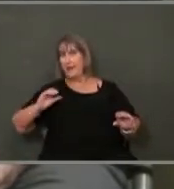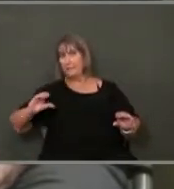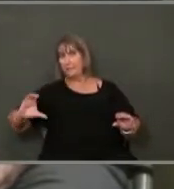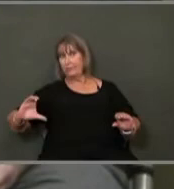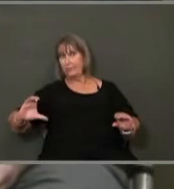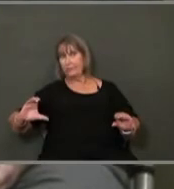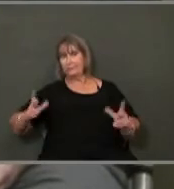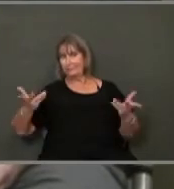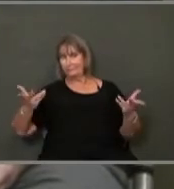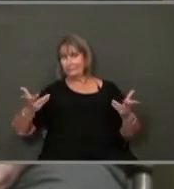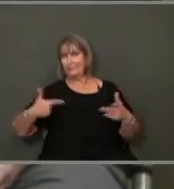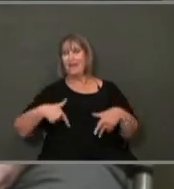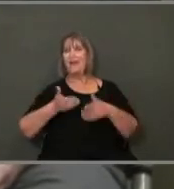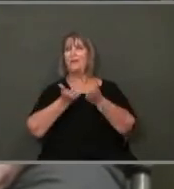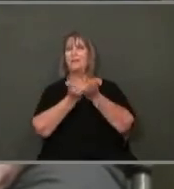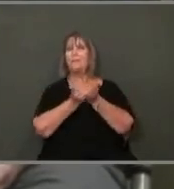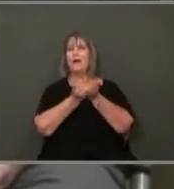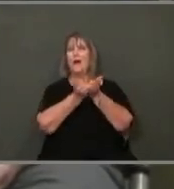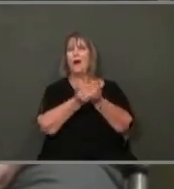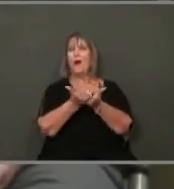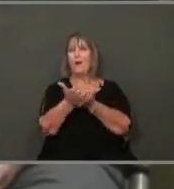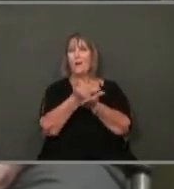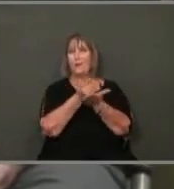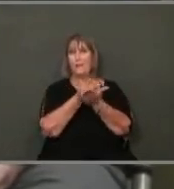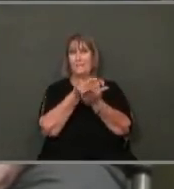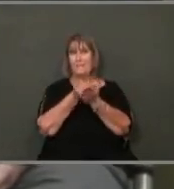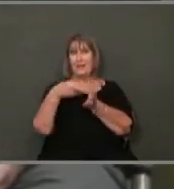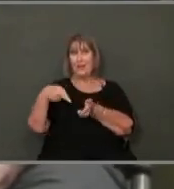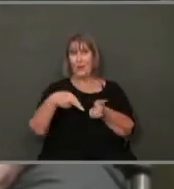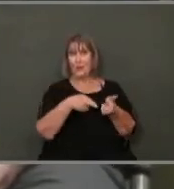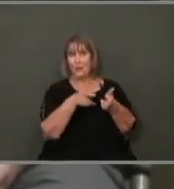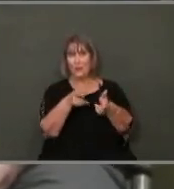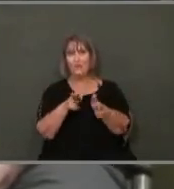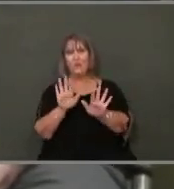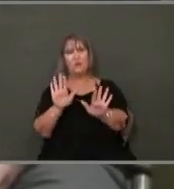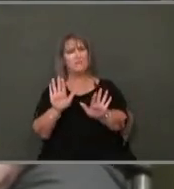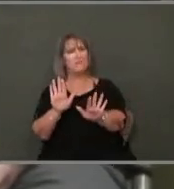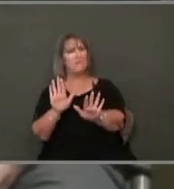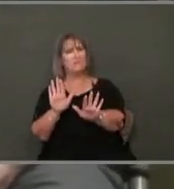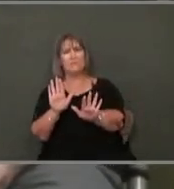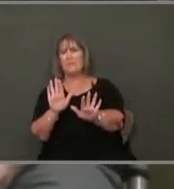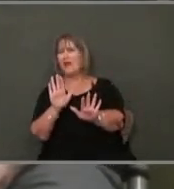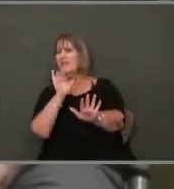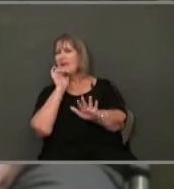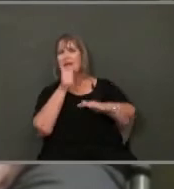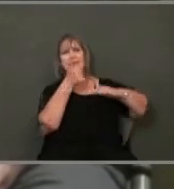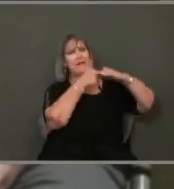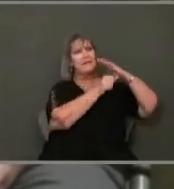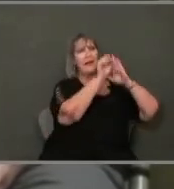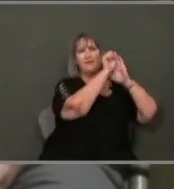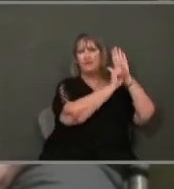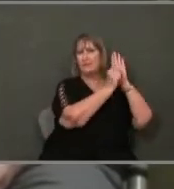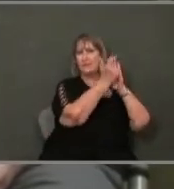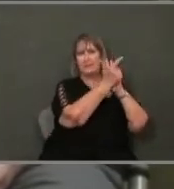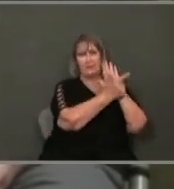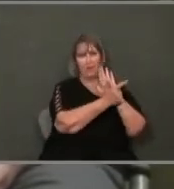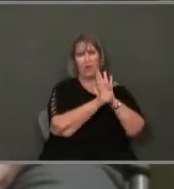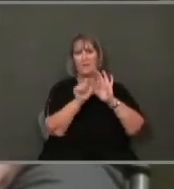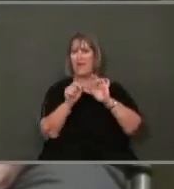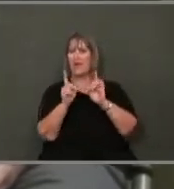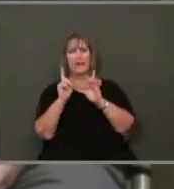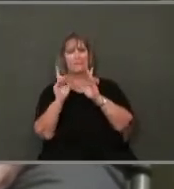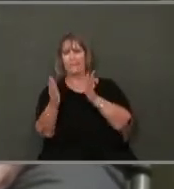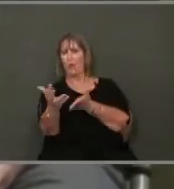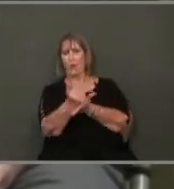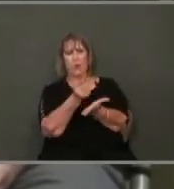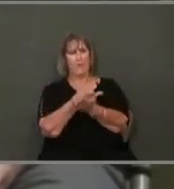revenue on the Riverwalk, and the council was debating what to do with it, they could do whatever they want, right? They could say it could all go to D8 residents if